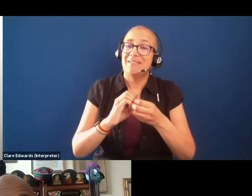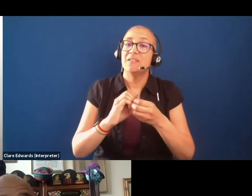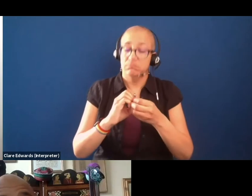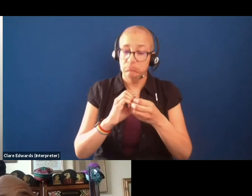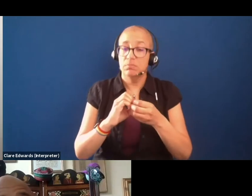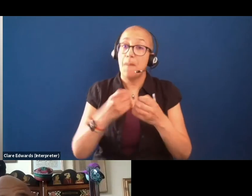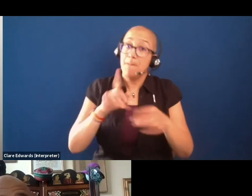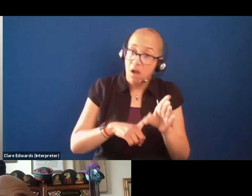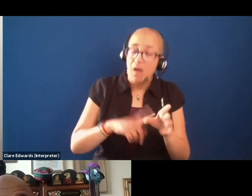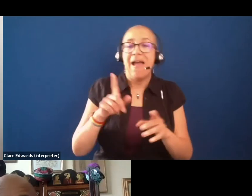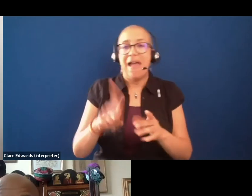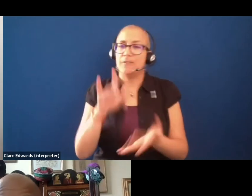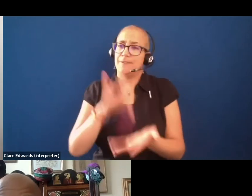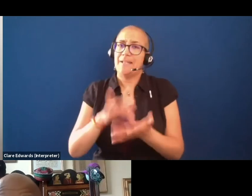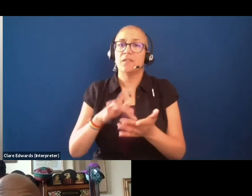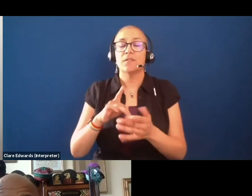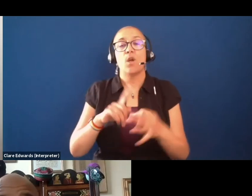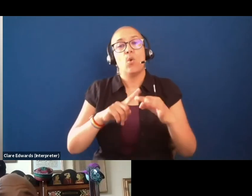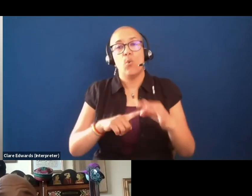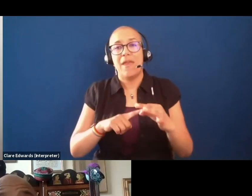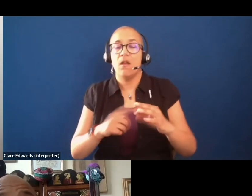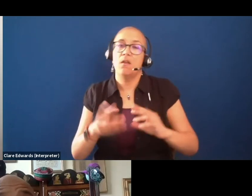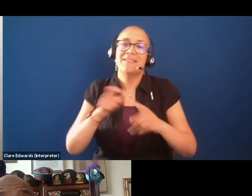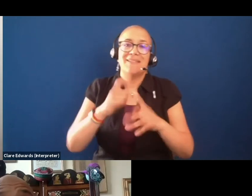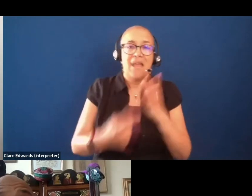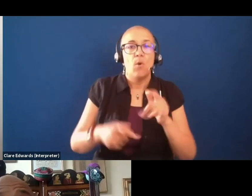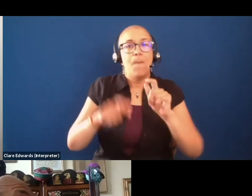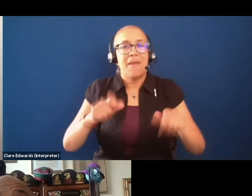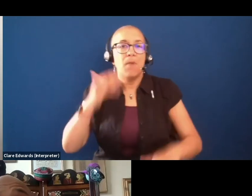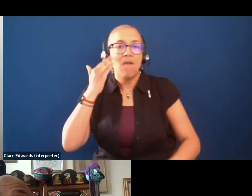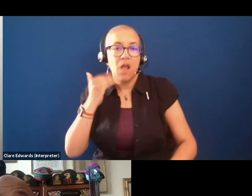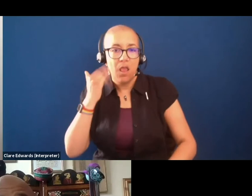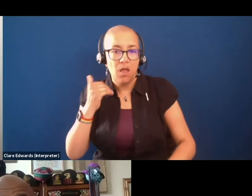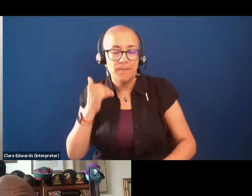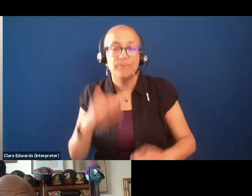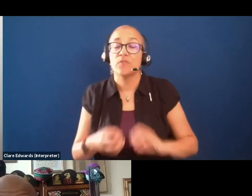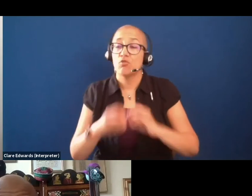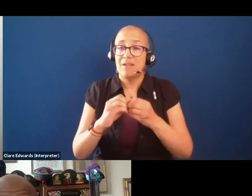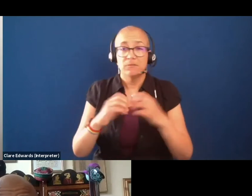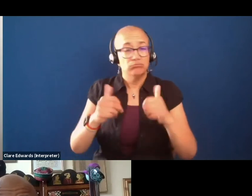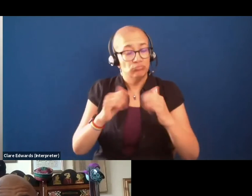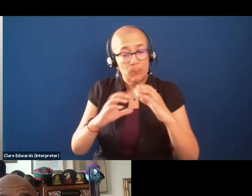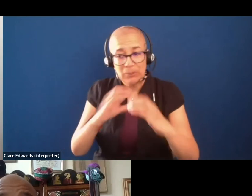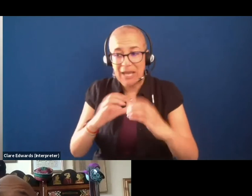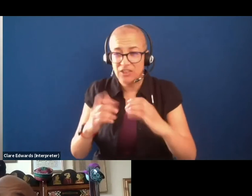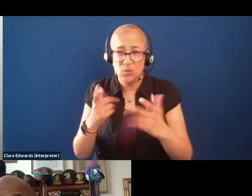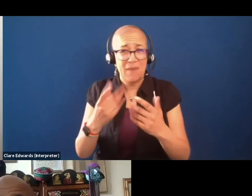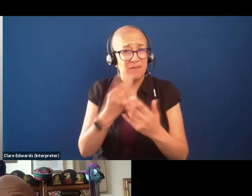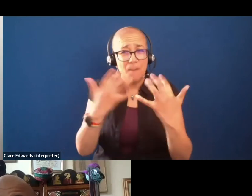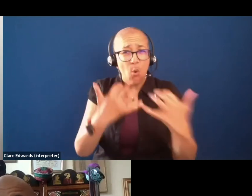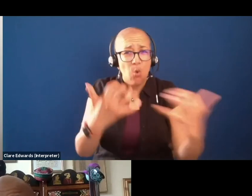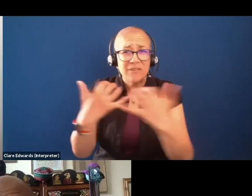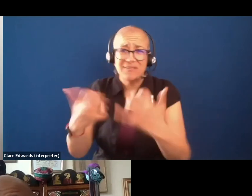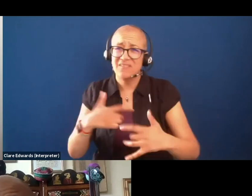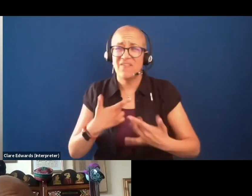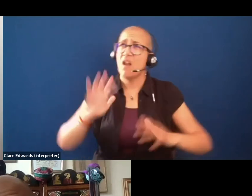queer people of colour. This creates a clearer channel of communication with marginalised audiences that often feel they're not being spoken to